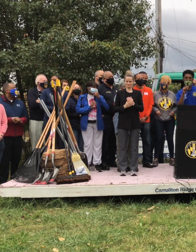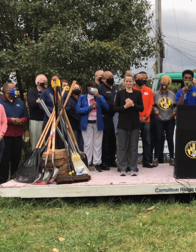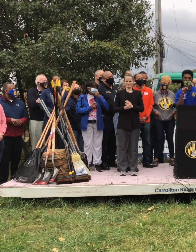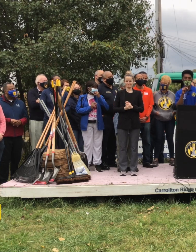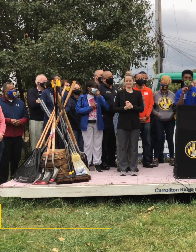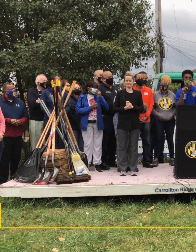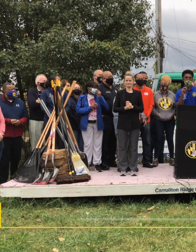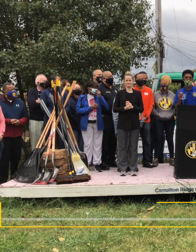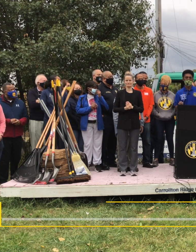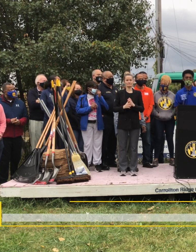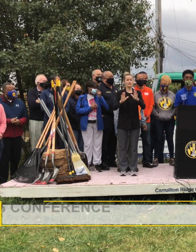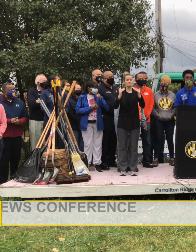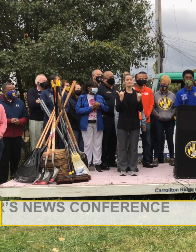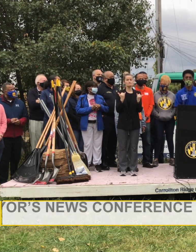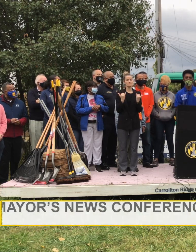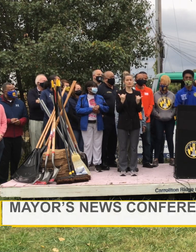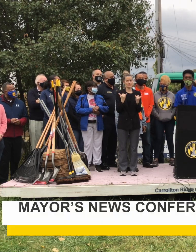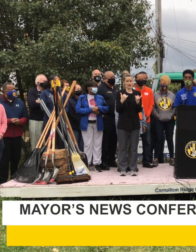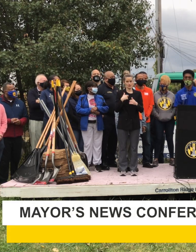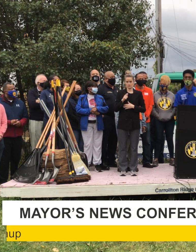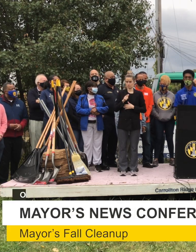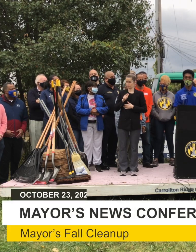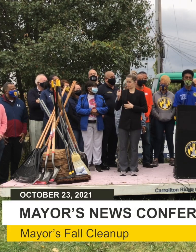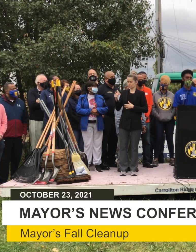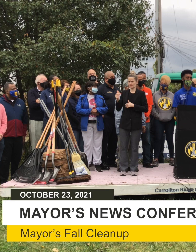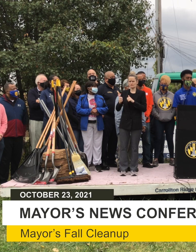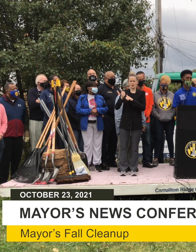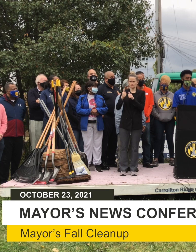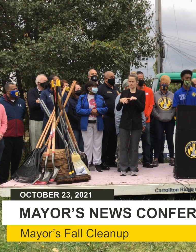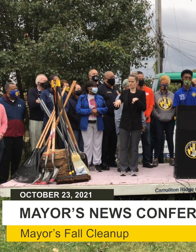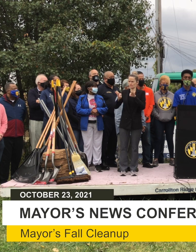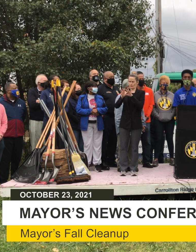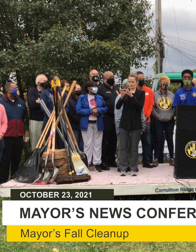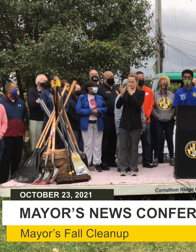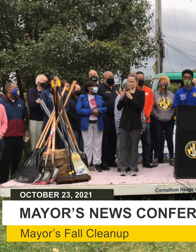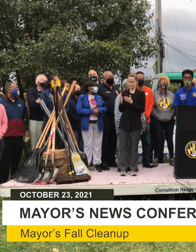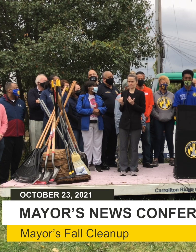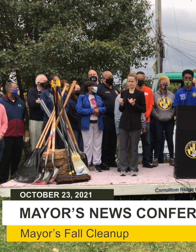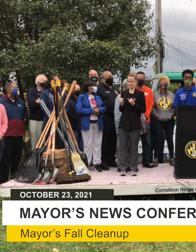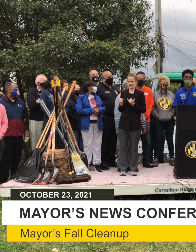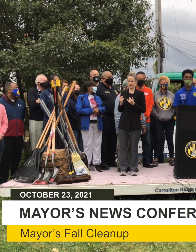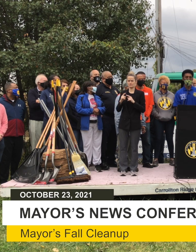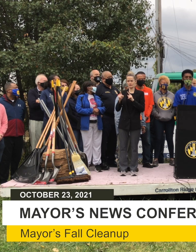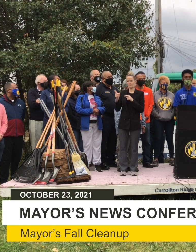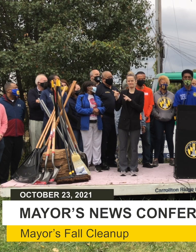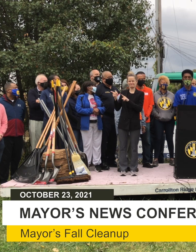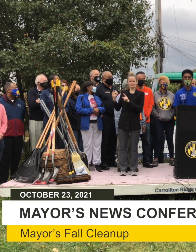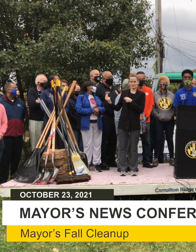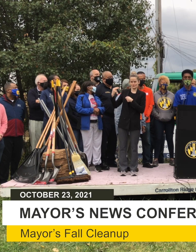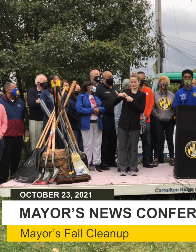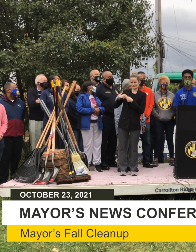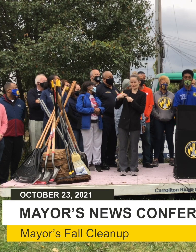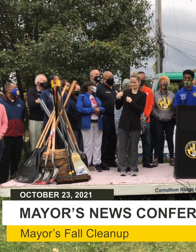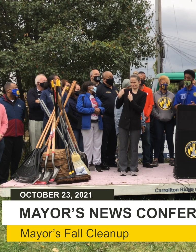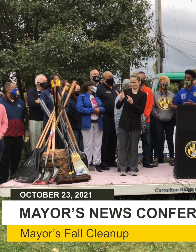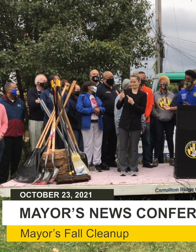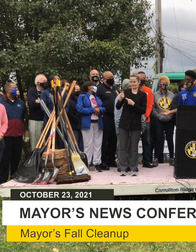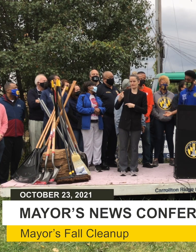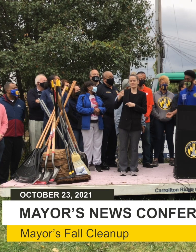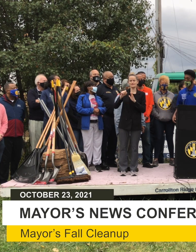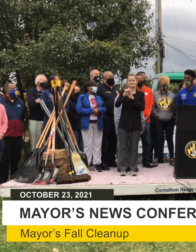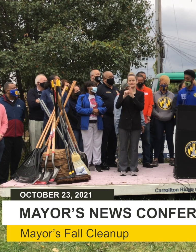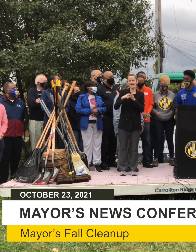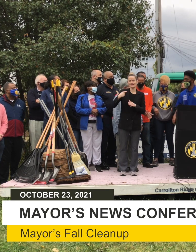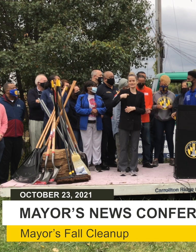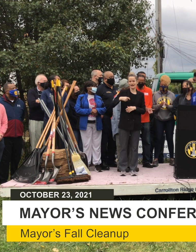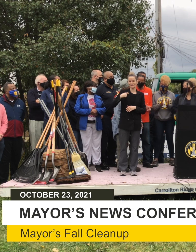And now I would like to turn it over to the most important person here today, but also to say that we've been joined by State Delegate Melissa Wells. Ms.